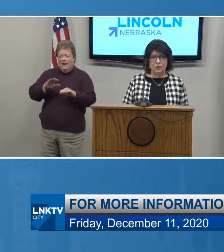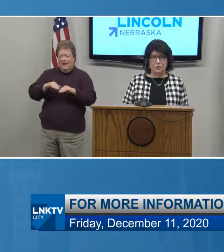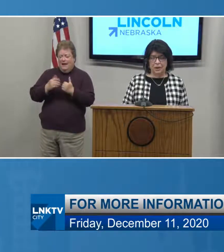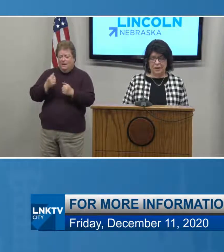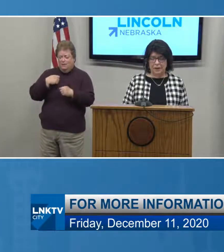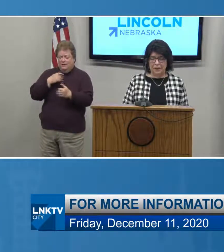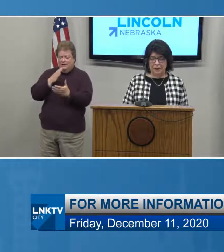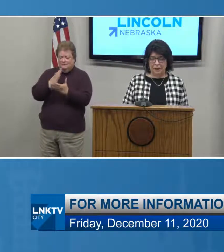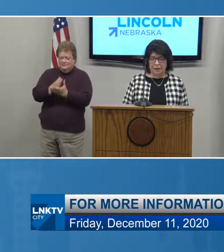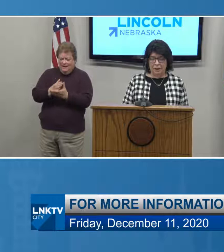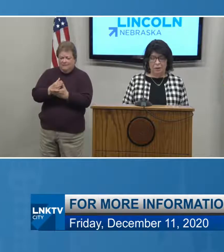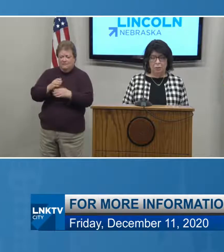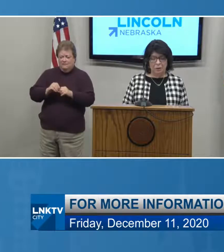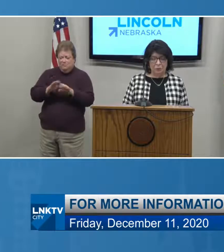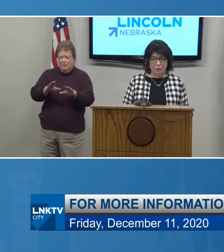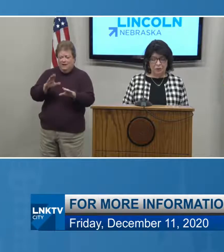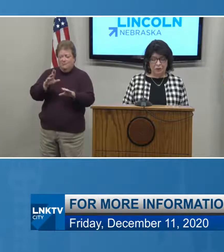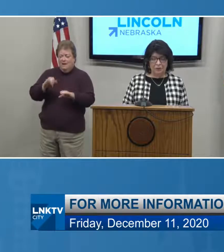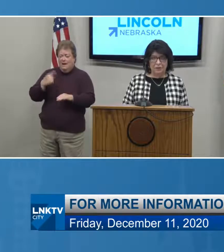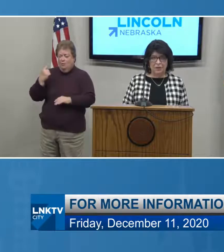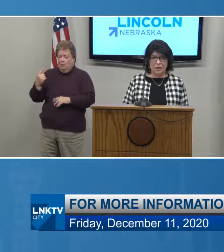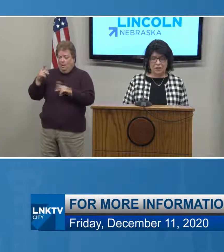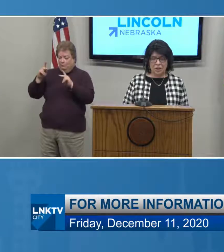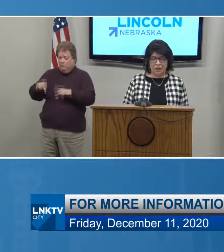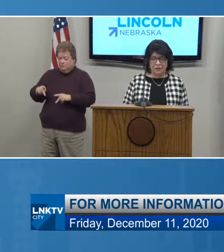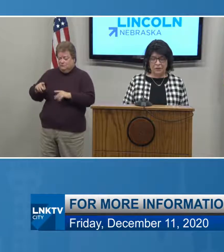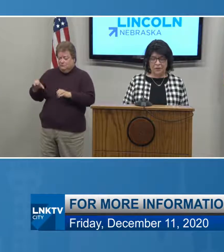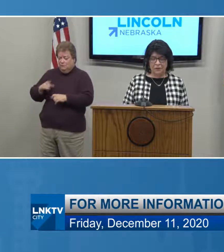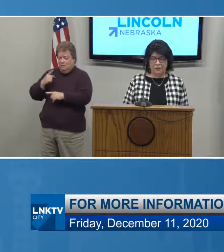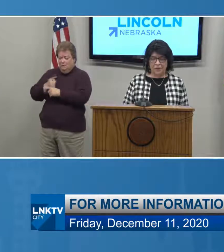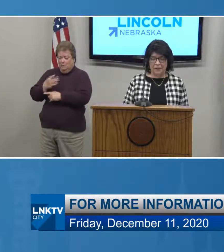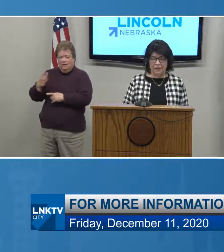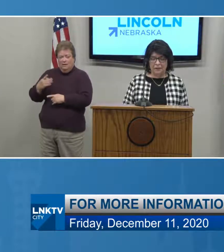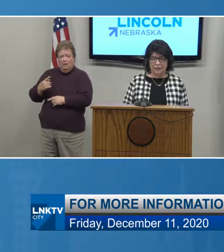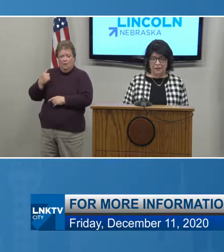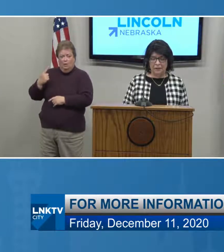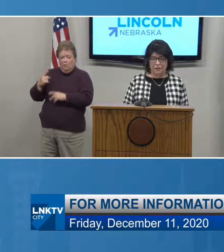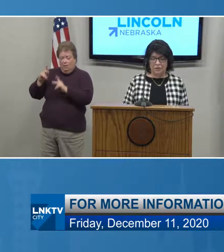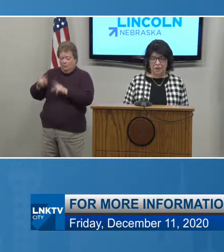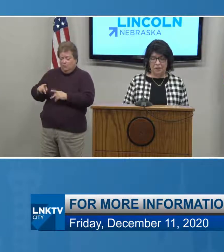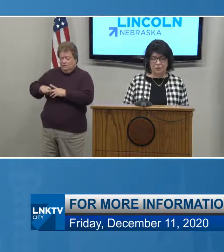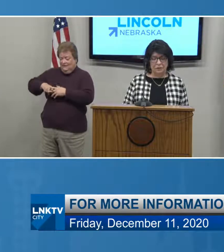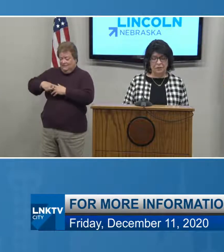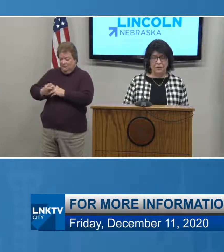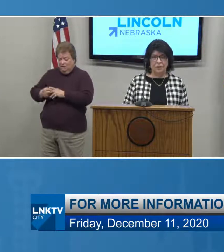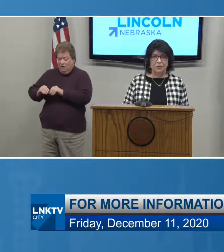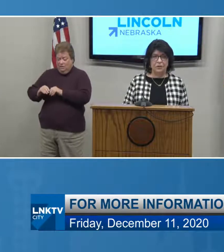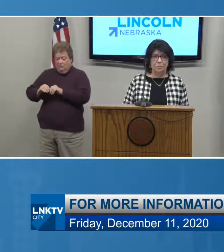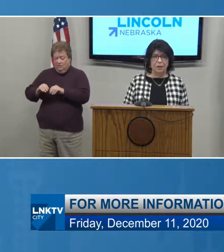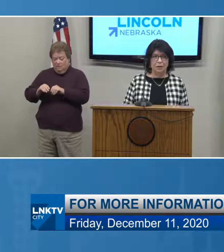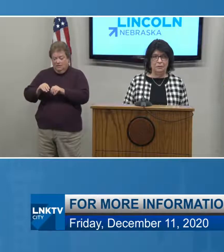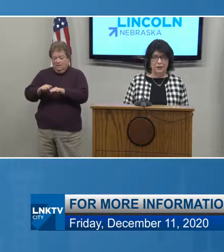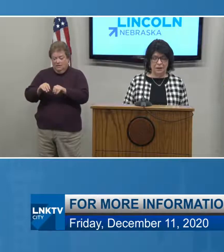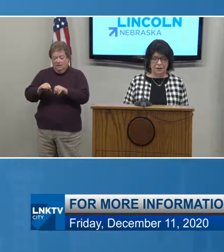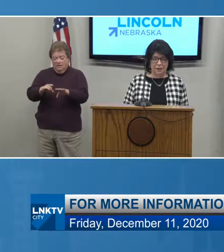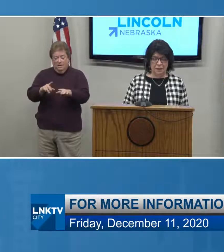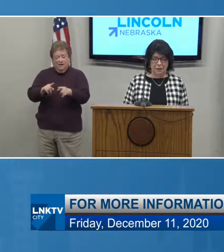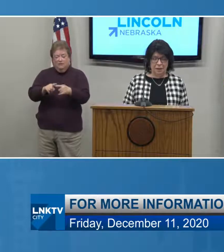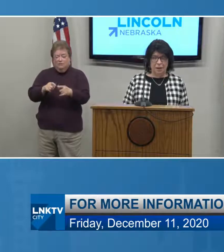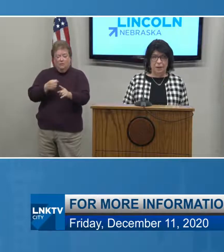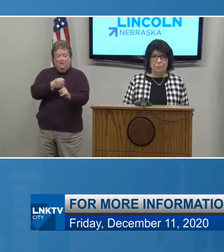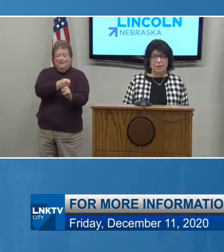those doing the right thing. One person can start a chain of events that lead to hundreds of others being